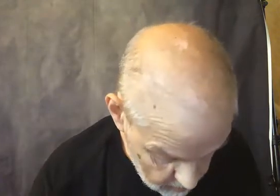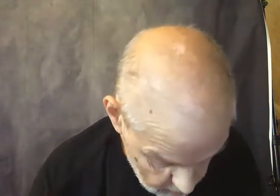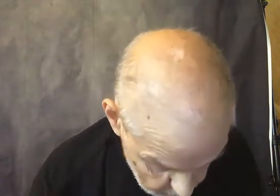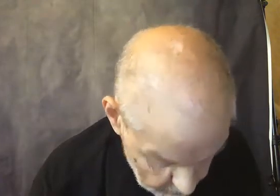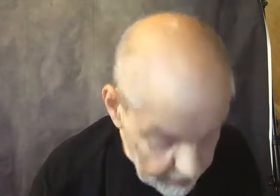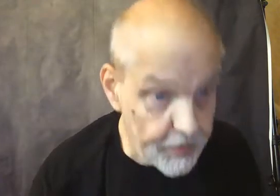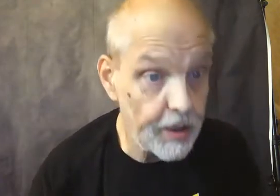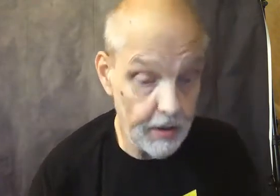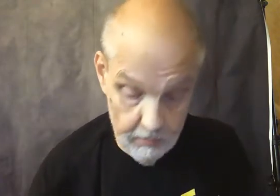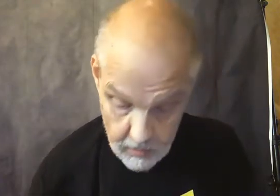Page 38.